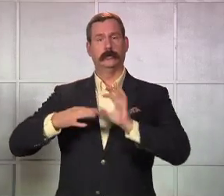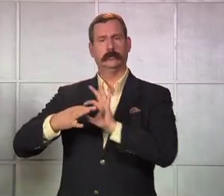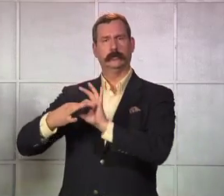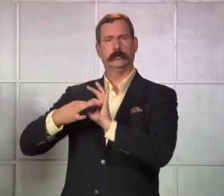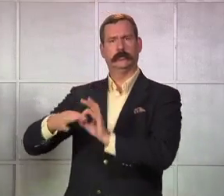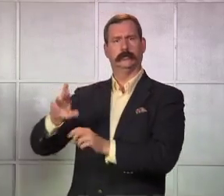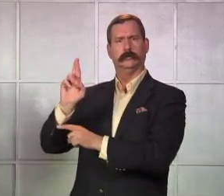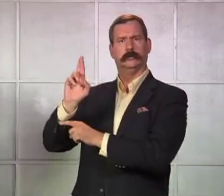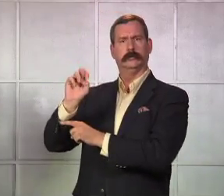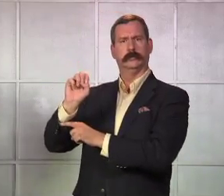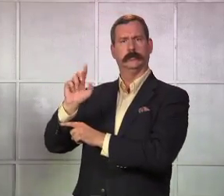relationships with the disciples,